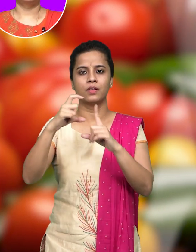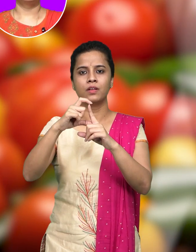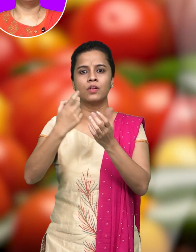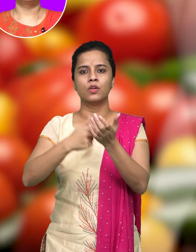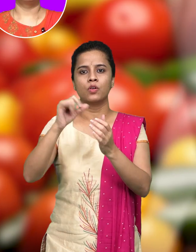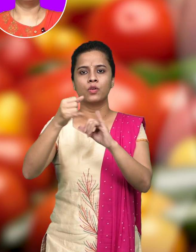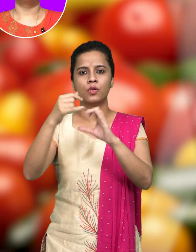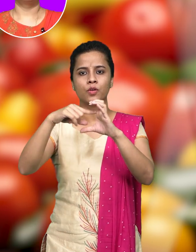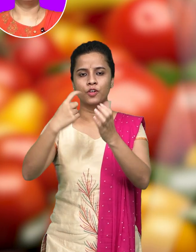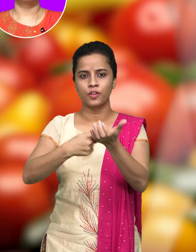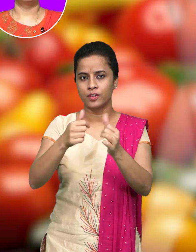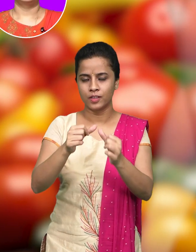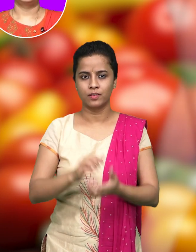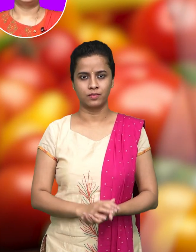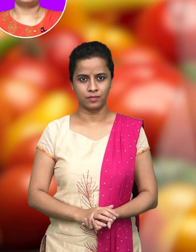Drosera,